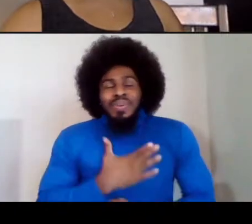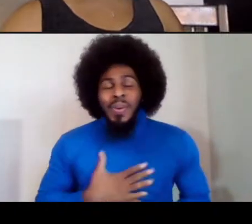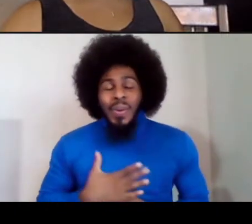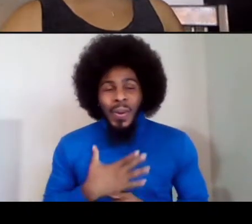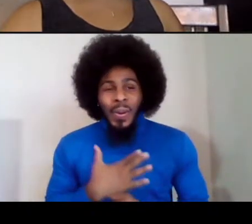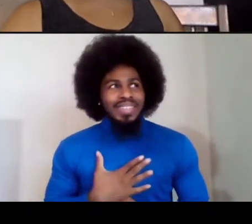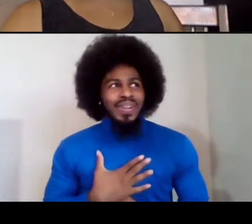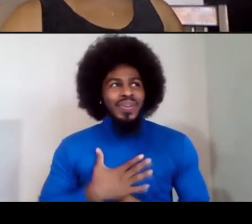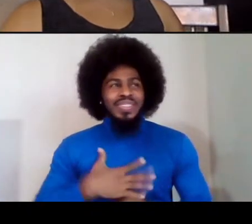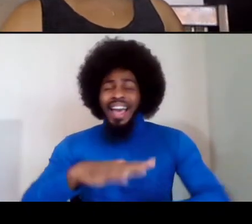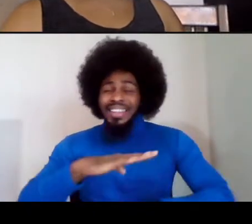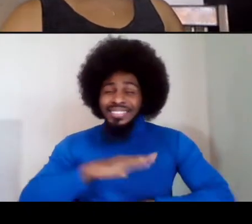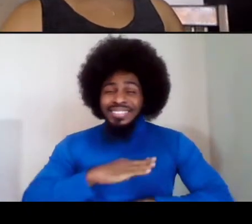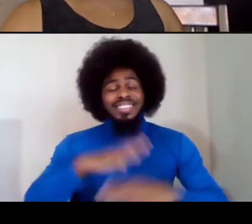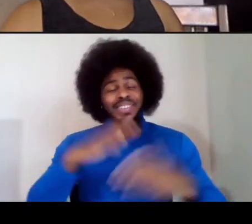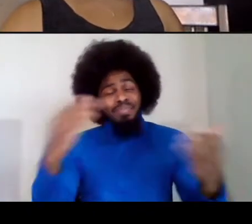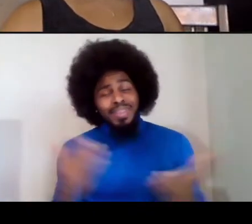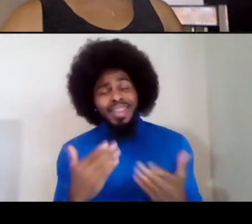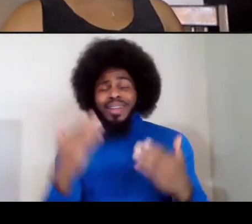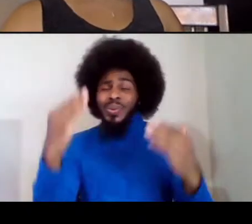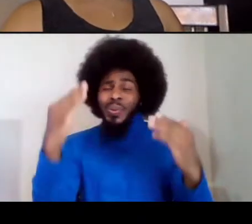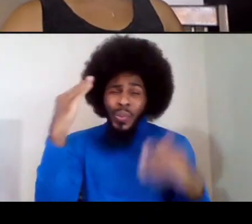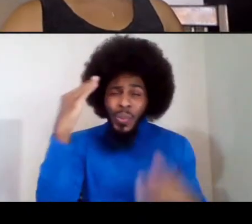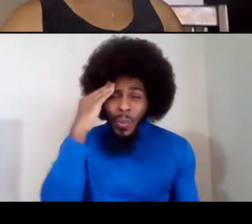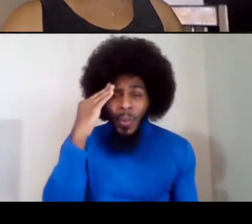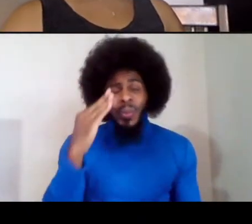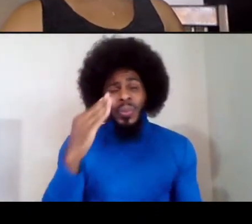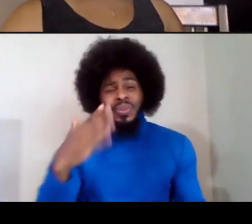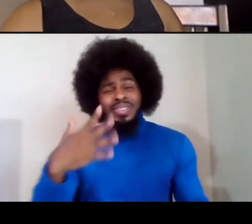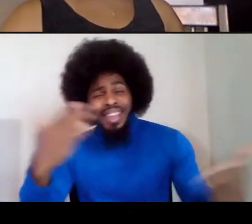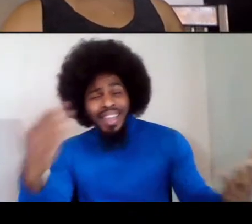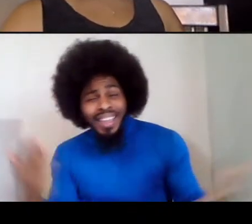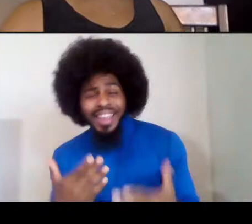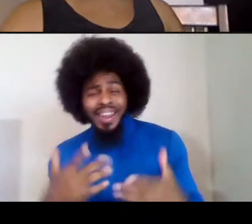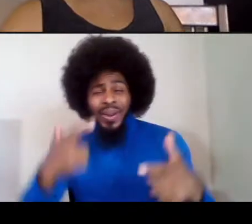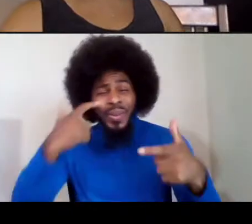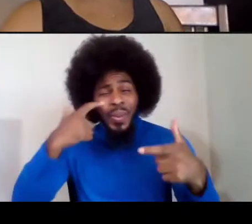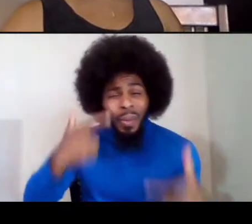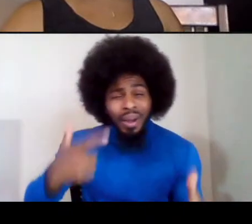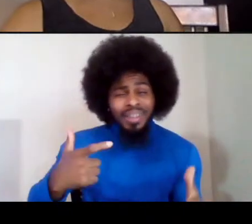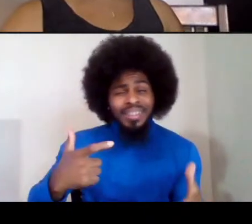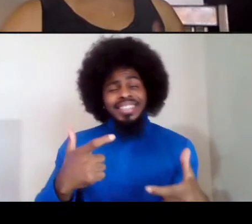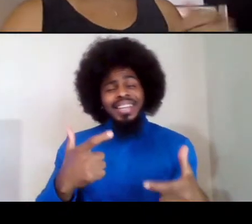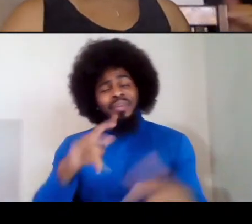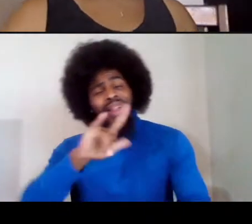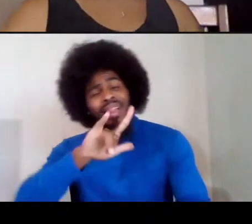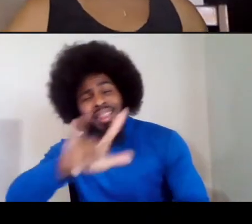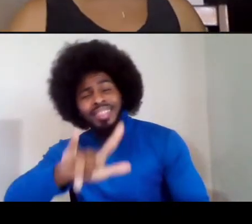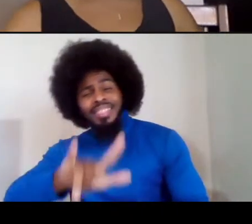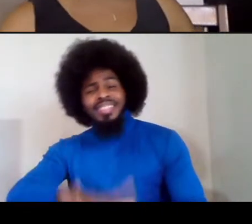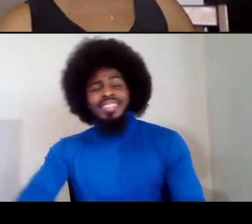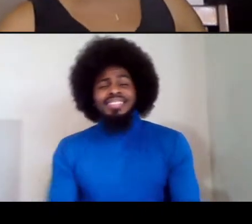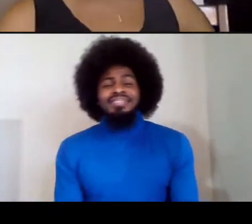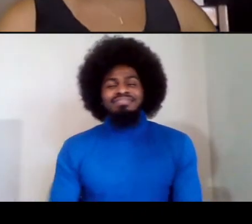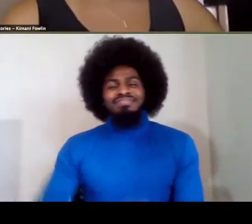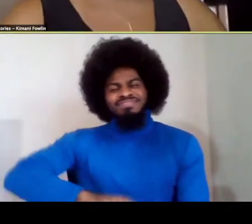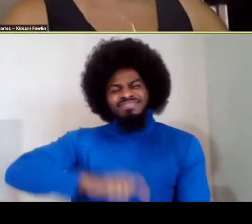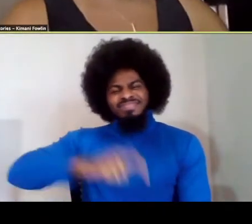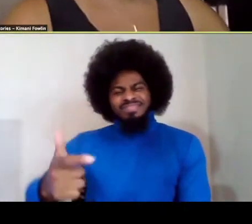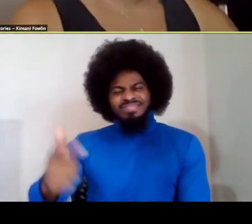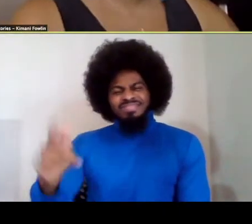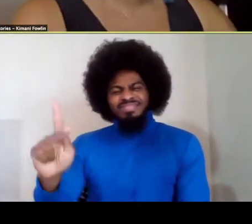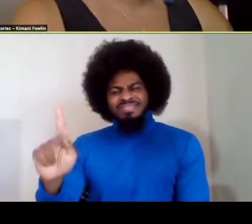are out there. We see you and we love you. I turn it over to Kimani. Thank